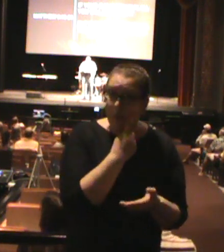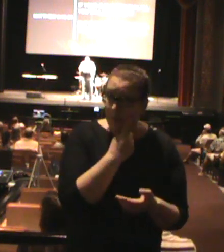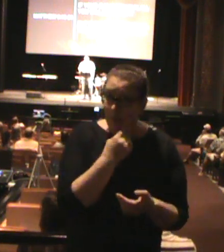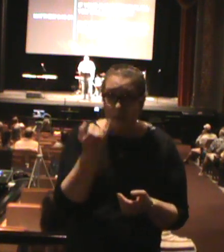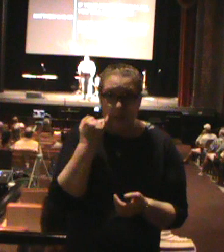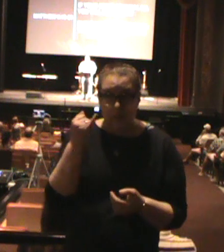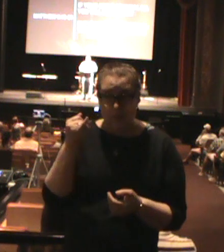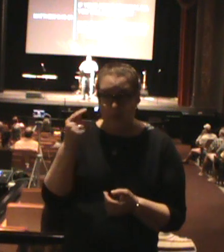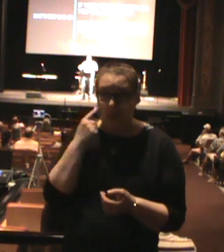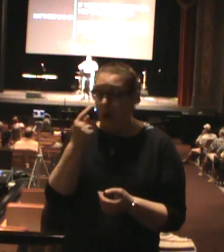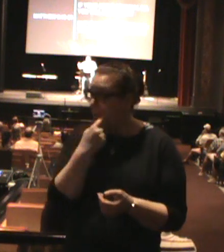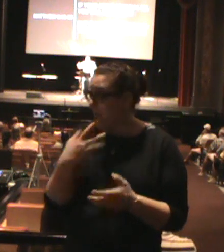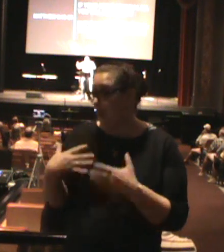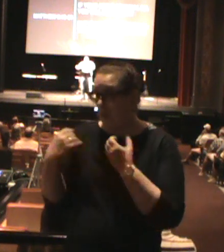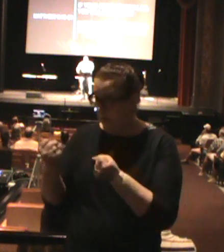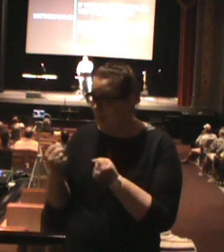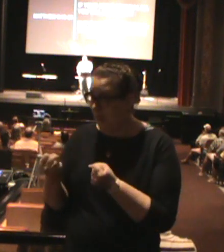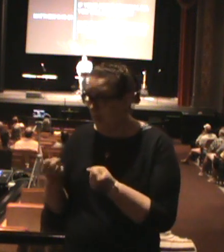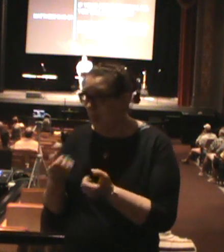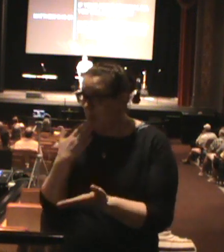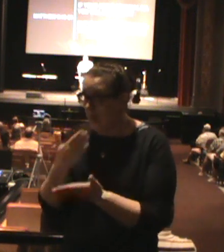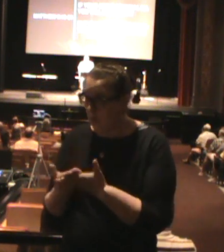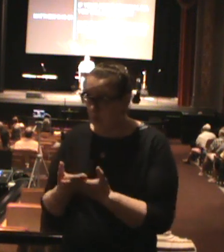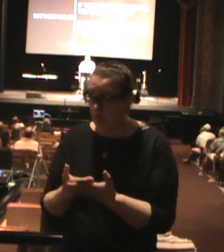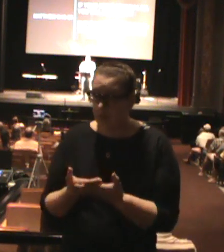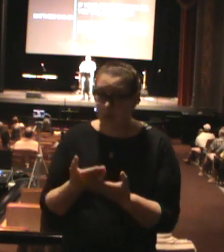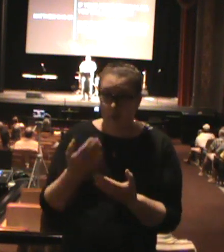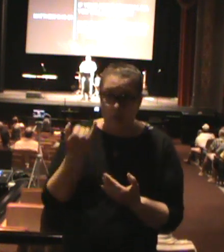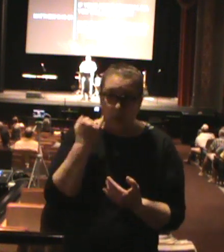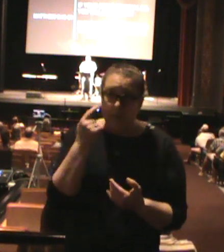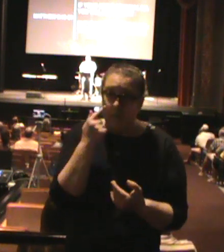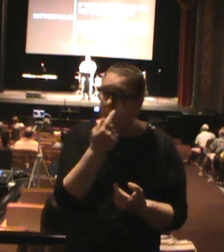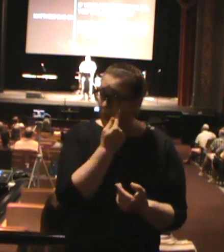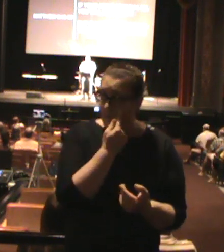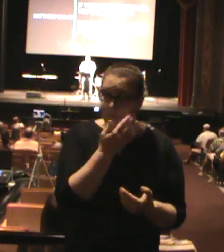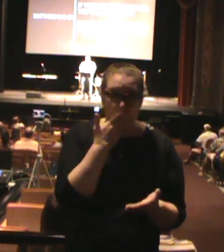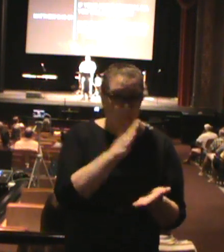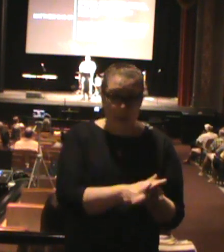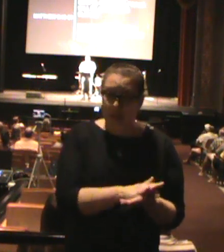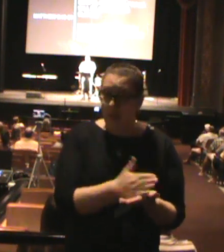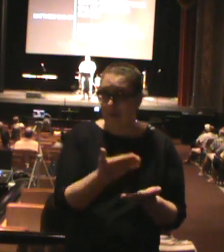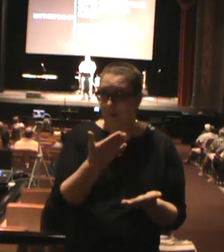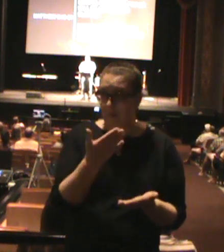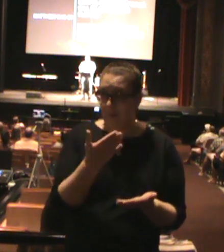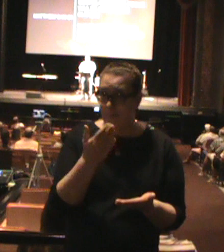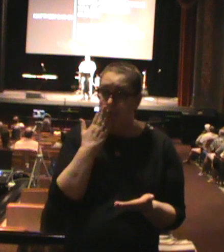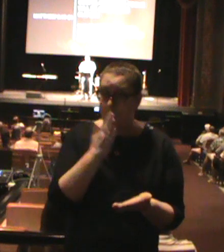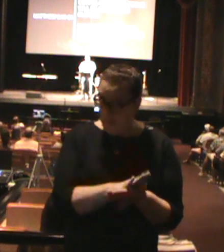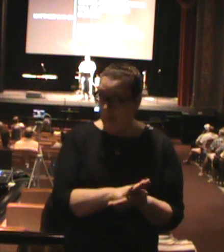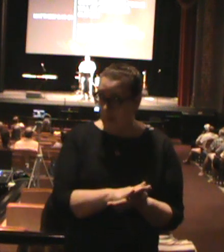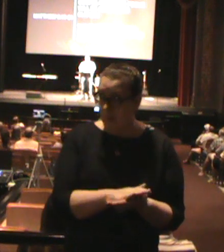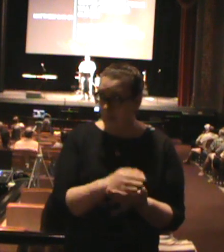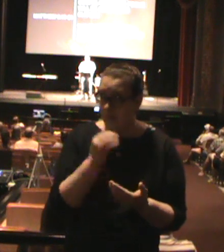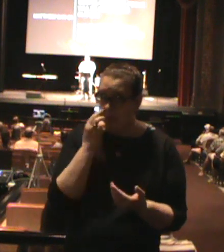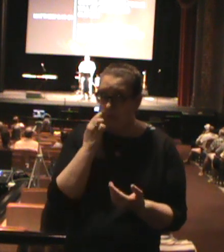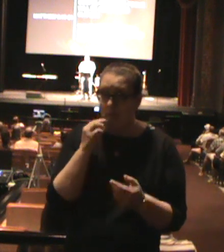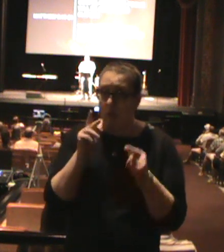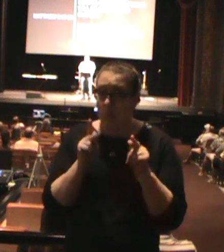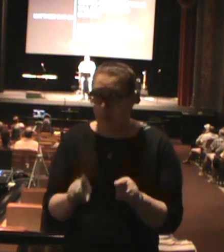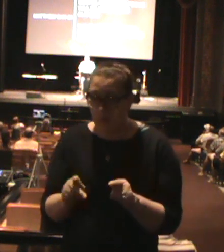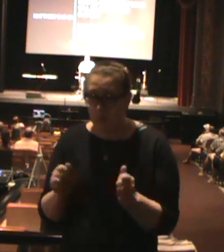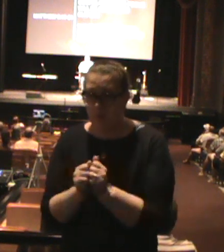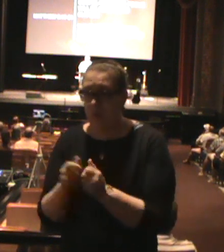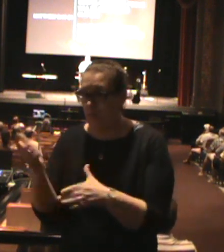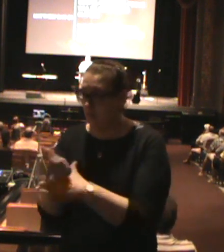you will see the darkness. What is Jesus trying to tell us here? The person with a gospel-centered focus will be able to see